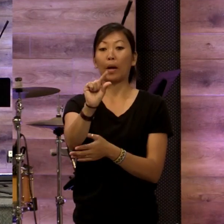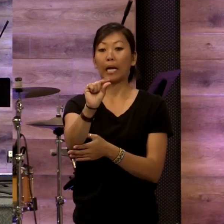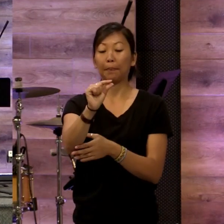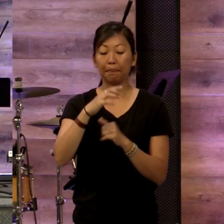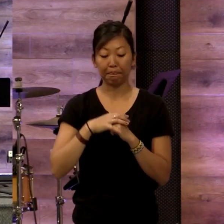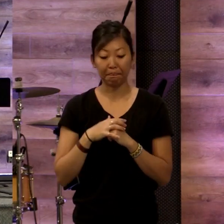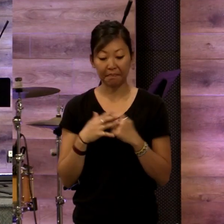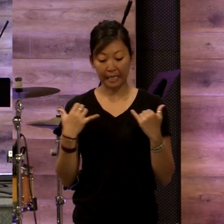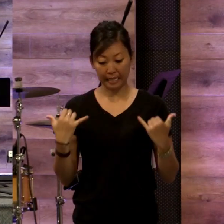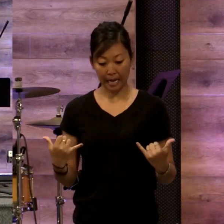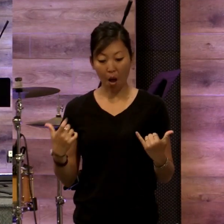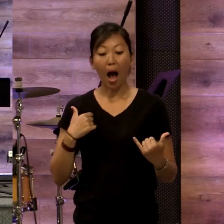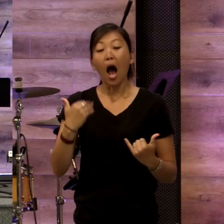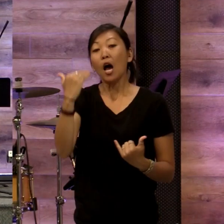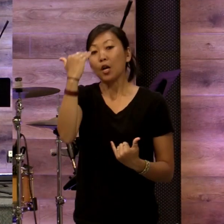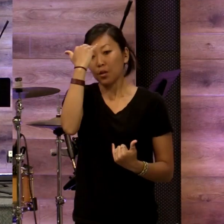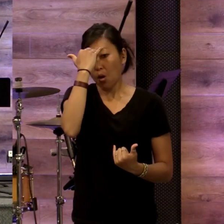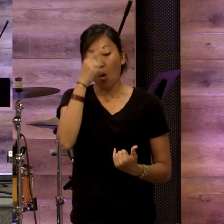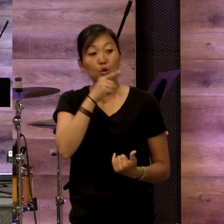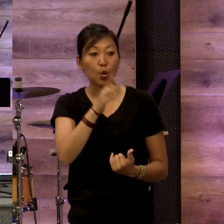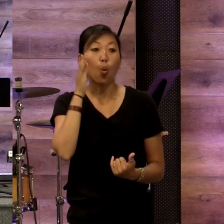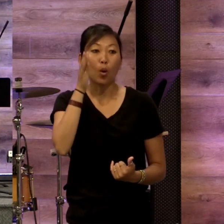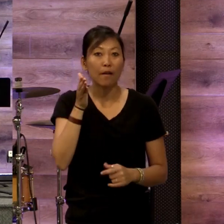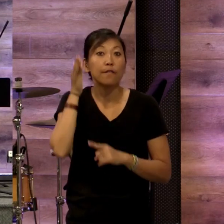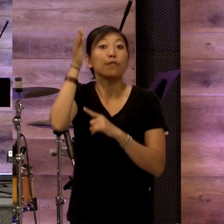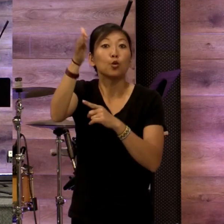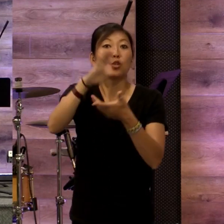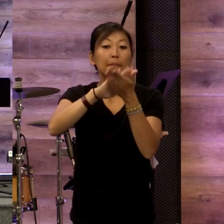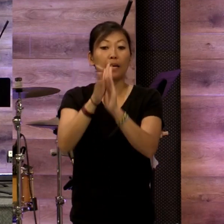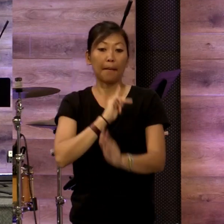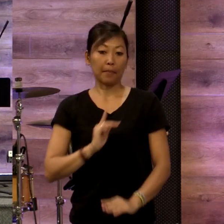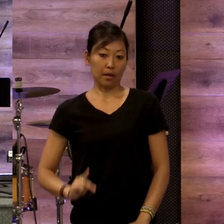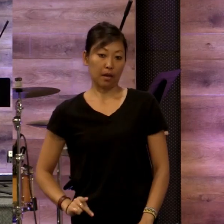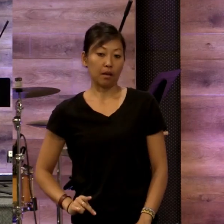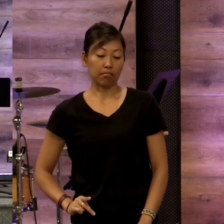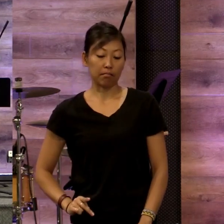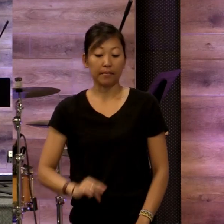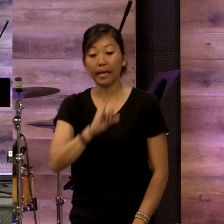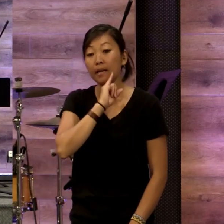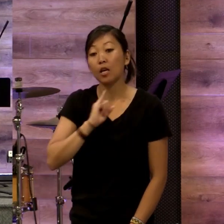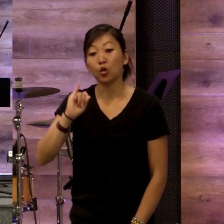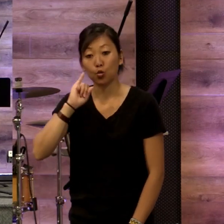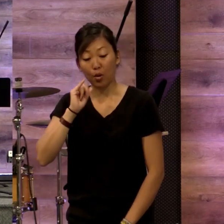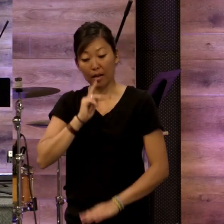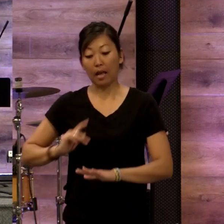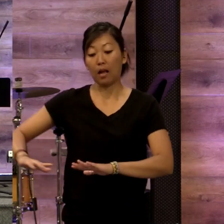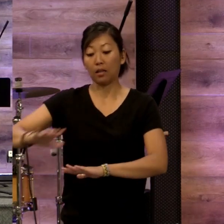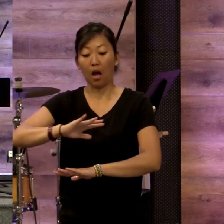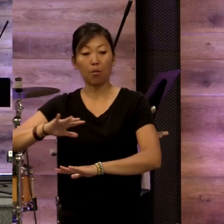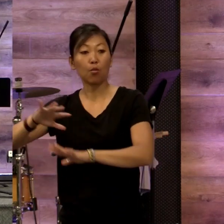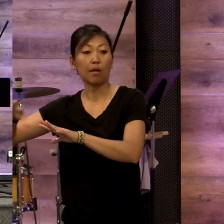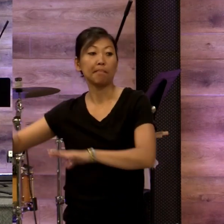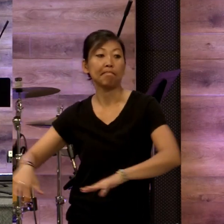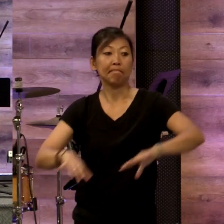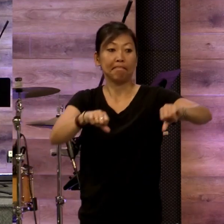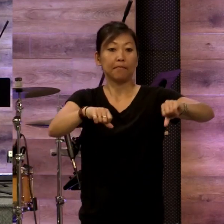now behold, I know that you shall surely be king and that the kingdom of Israel shall be established in your